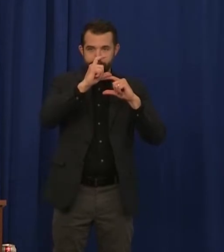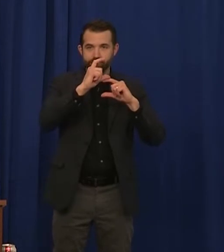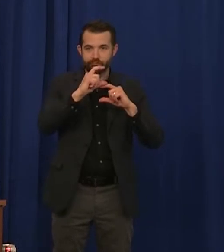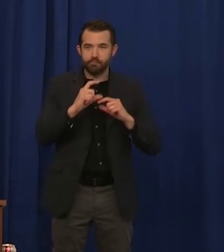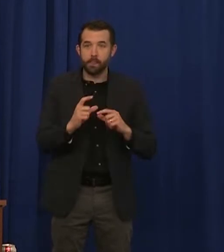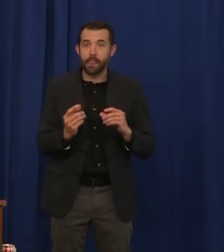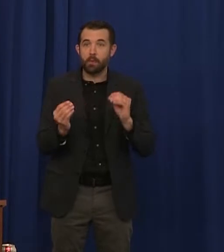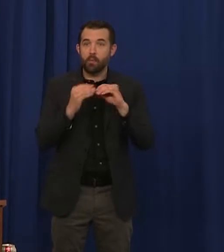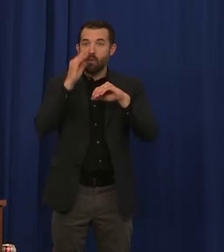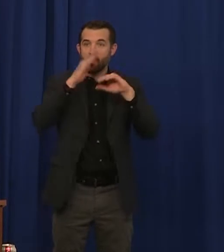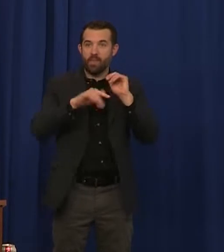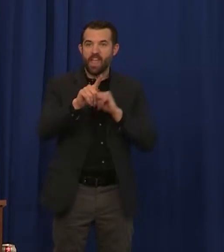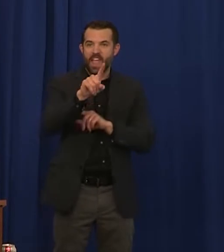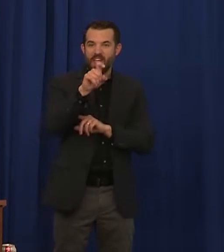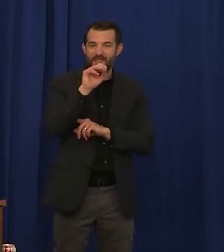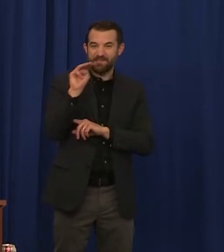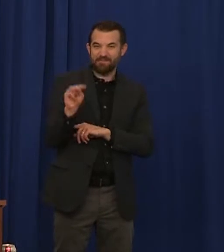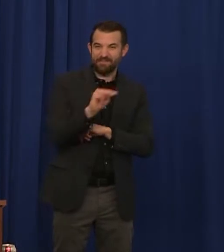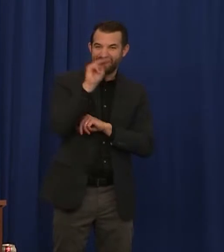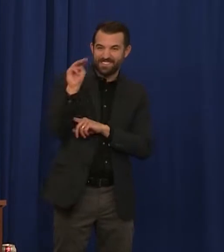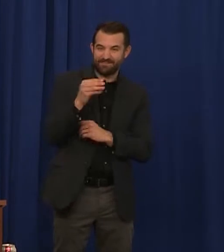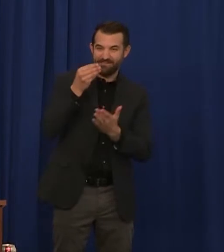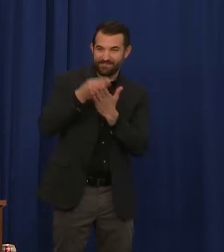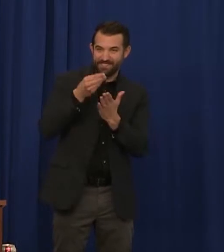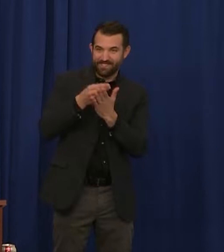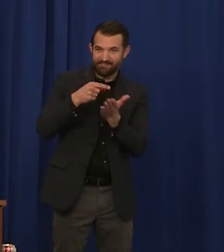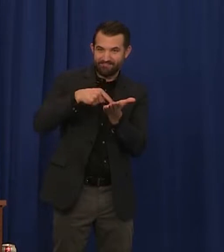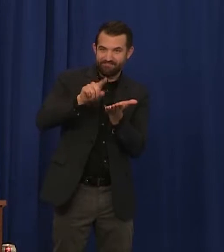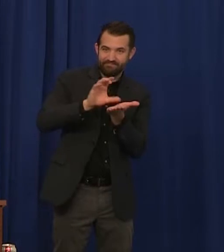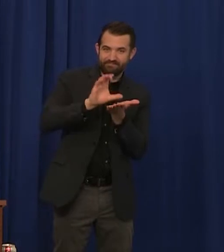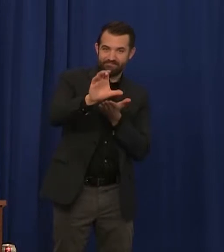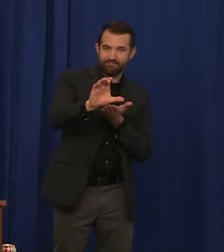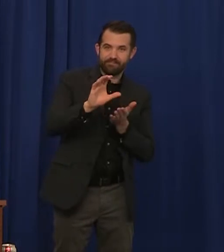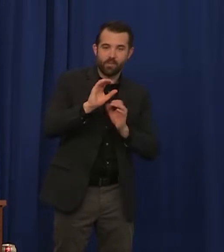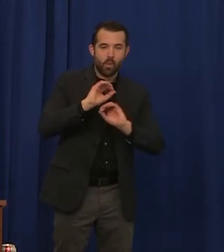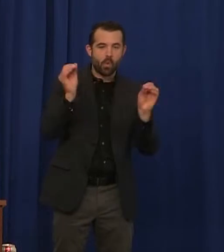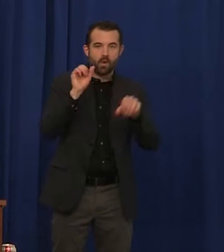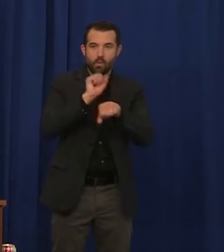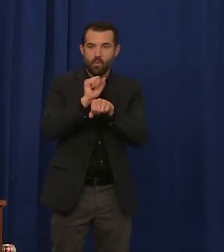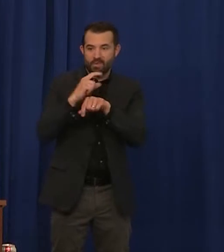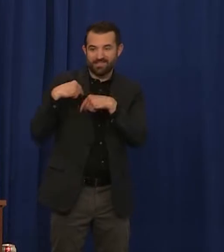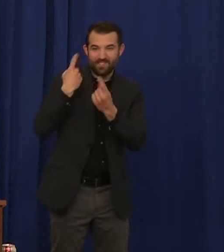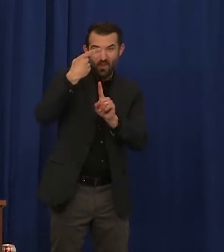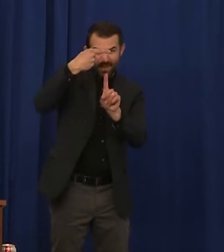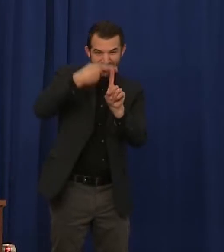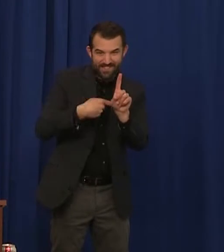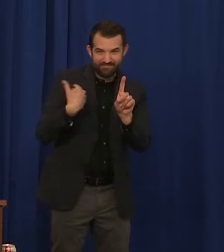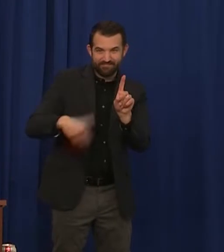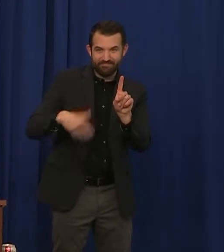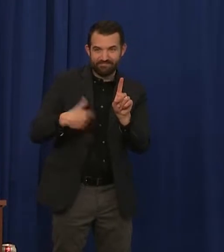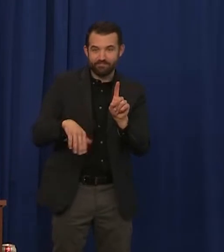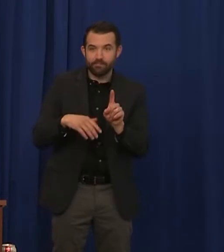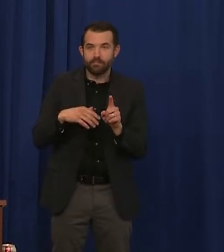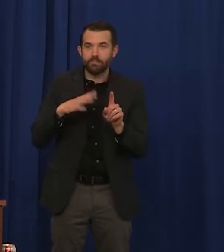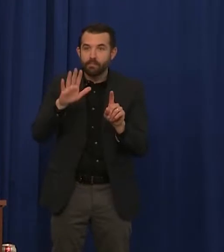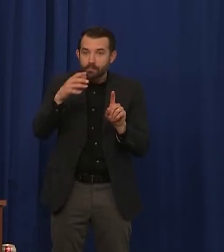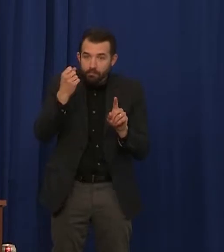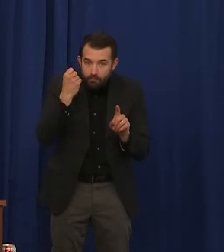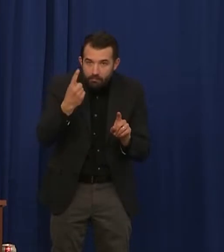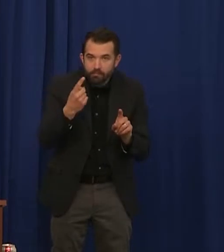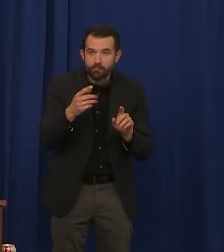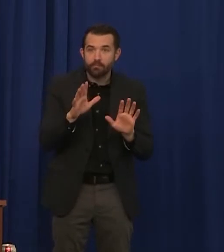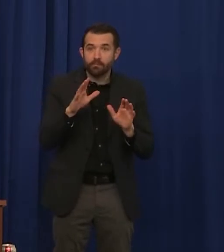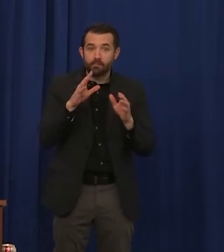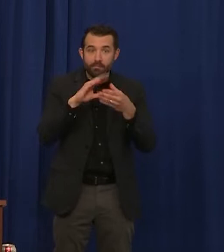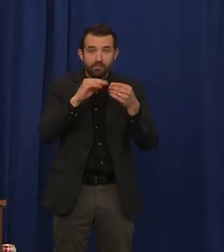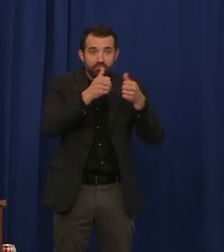benefits in the last month. That being said, I know that there are still too many people who have applied for benefits